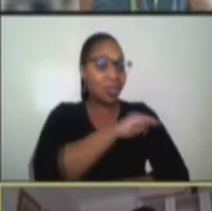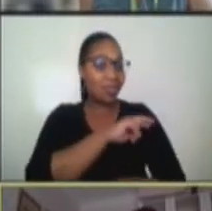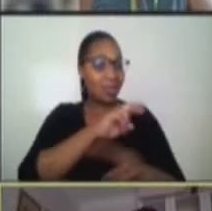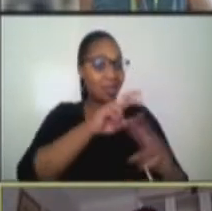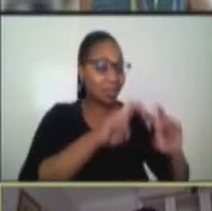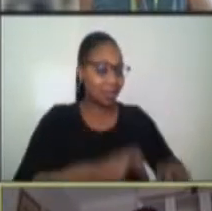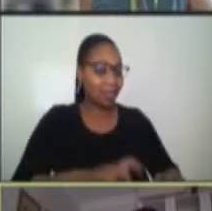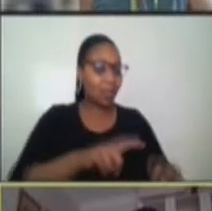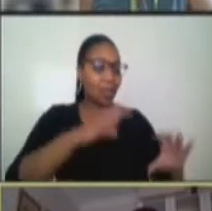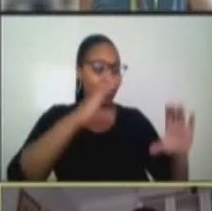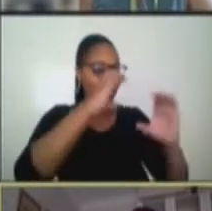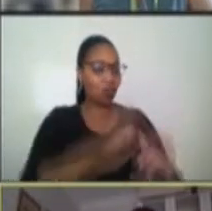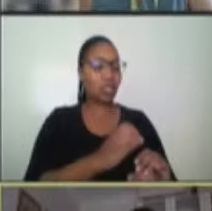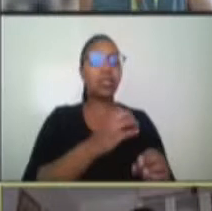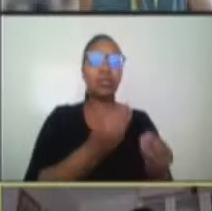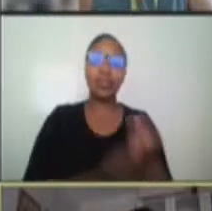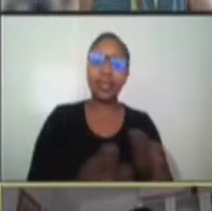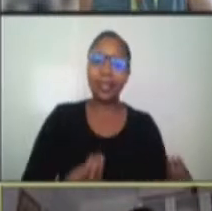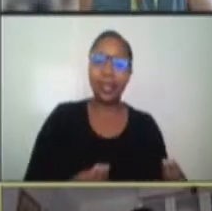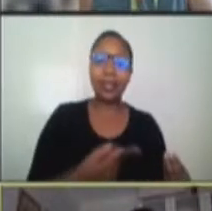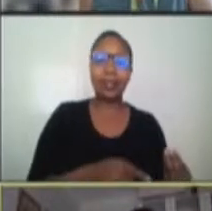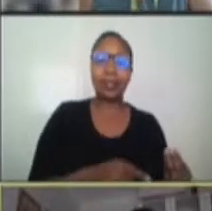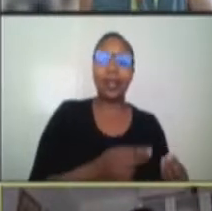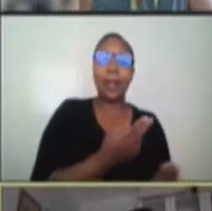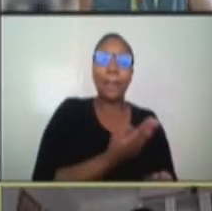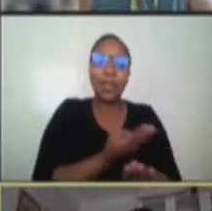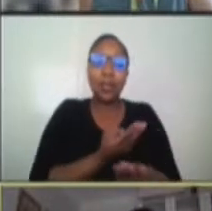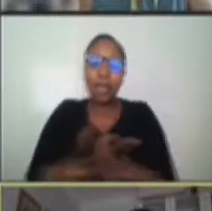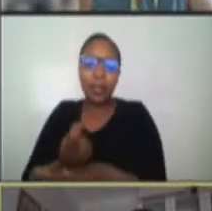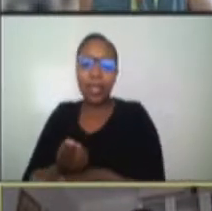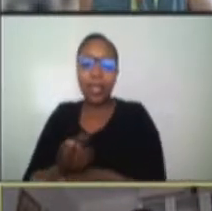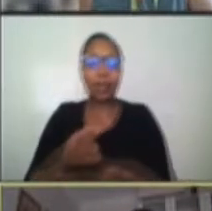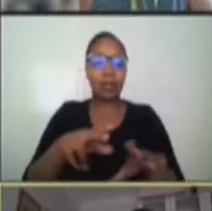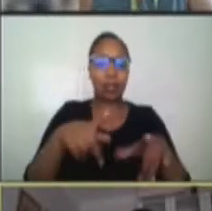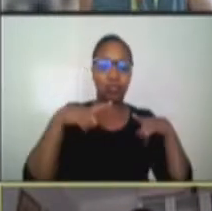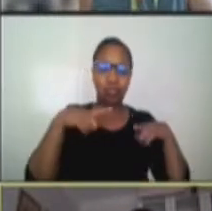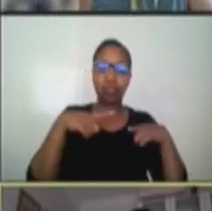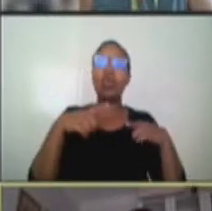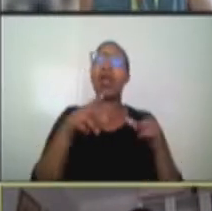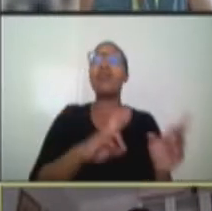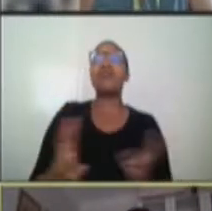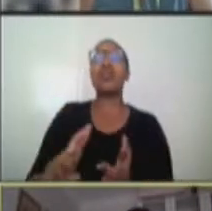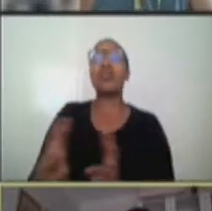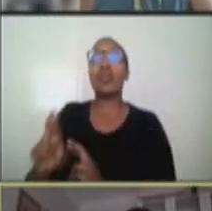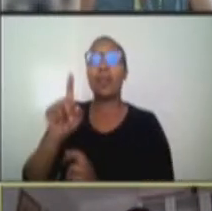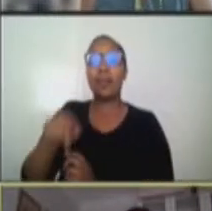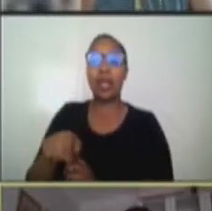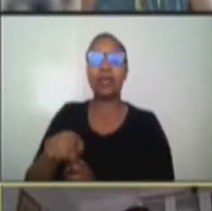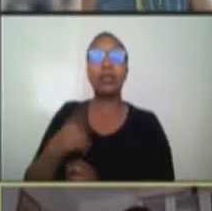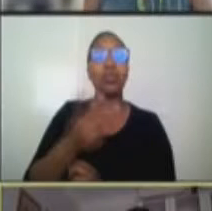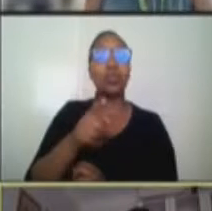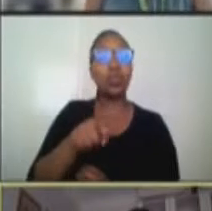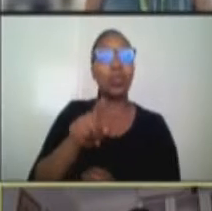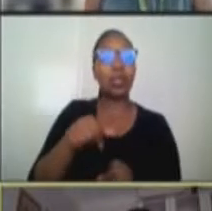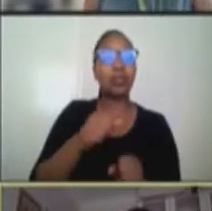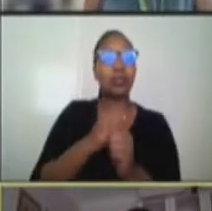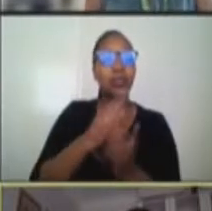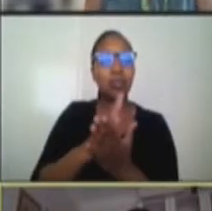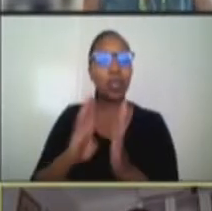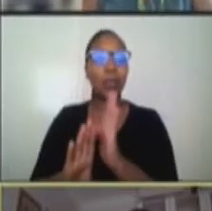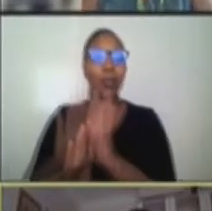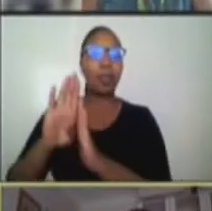pediatric bed preparedness especially. It doesn't look at the moment as if there's any signal towards increased severity, but it is